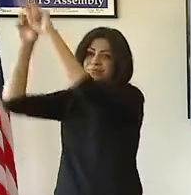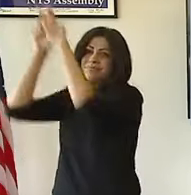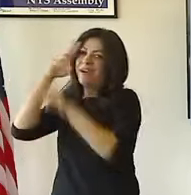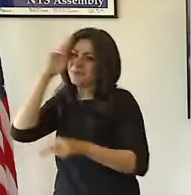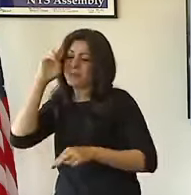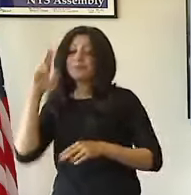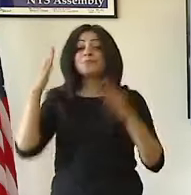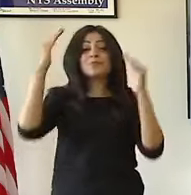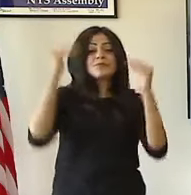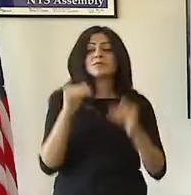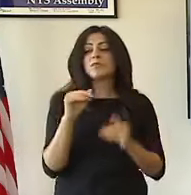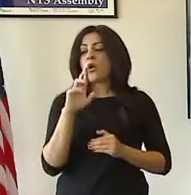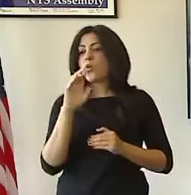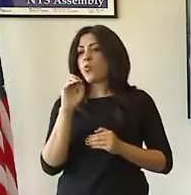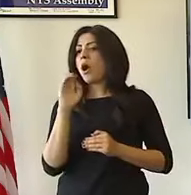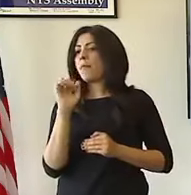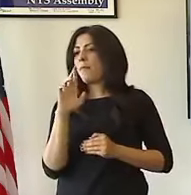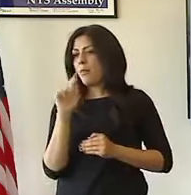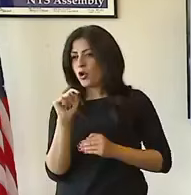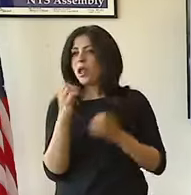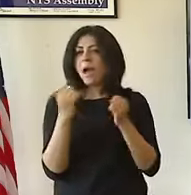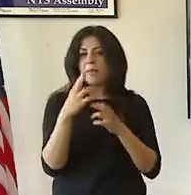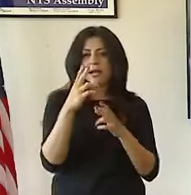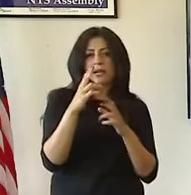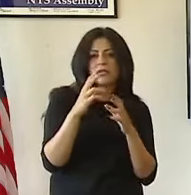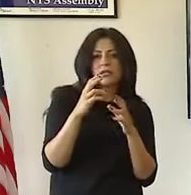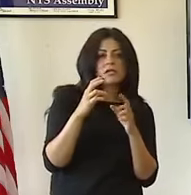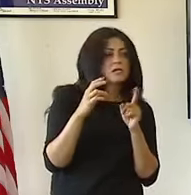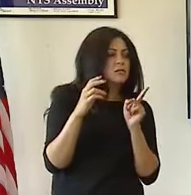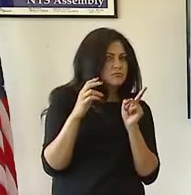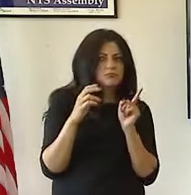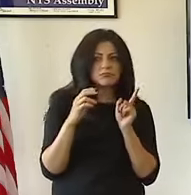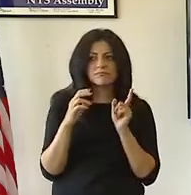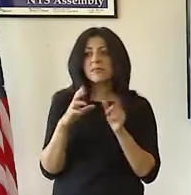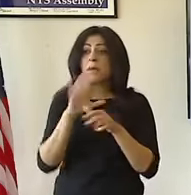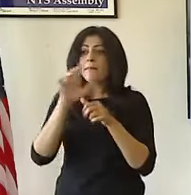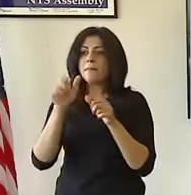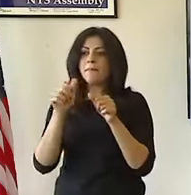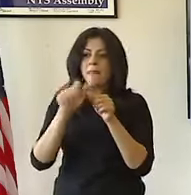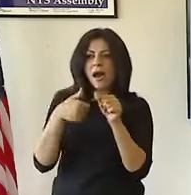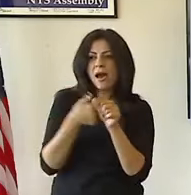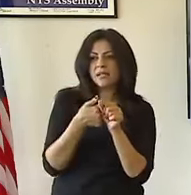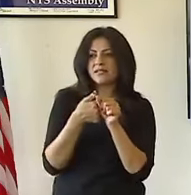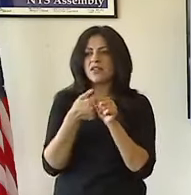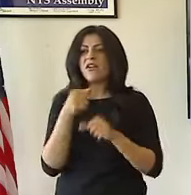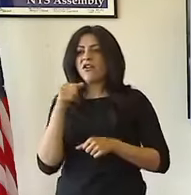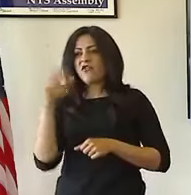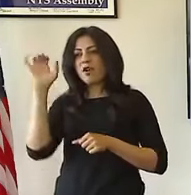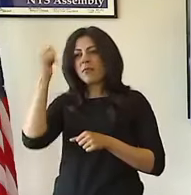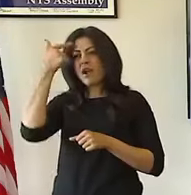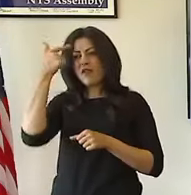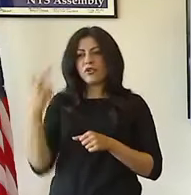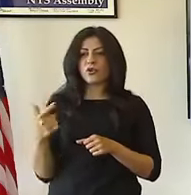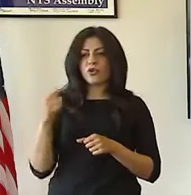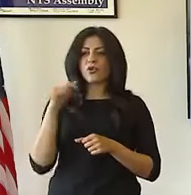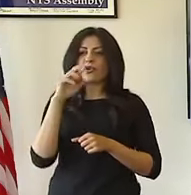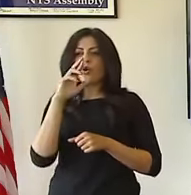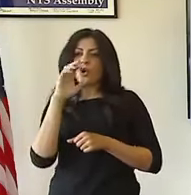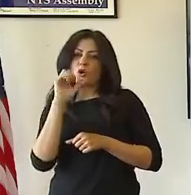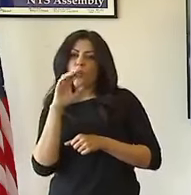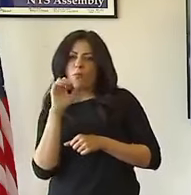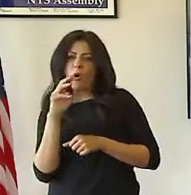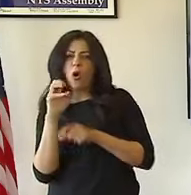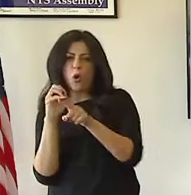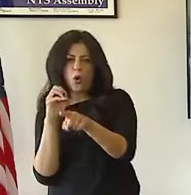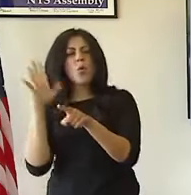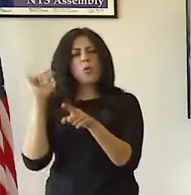on negotiations with Governor Cuomo in regard to reopening faster? Good. I think we kind of covered that. We believe that should happen. We're going to continue to press on